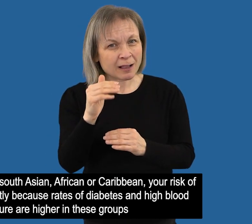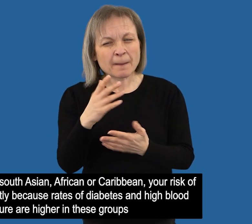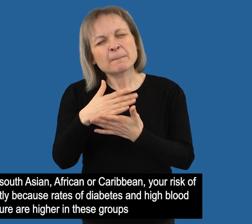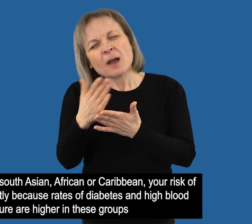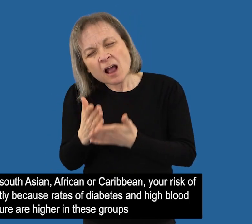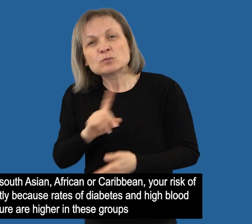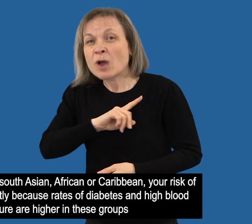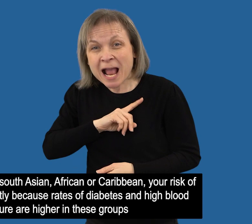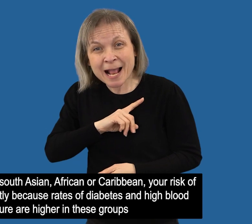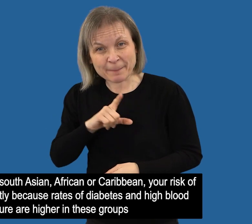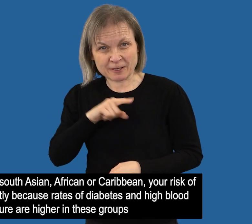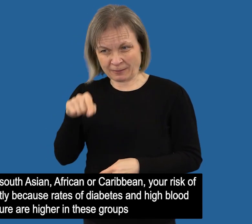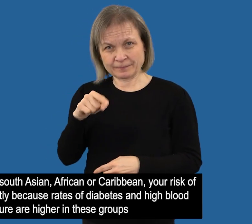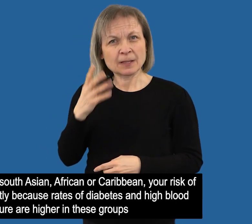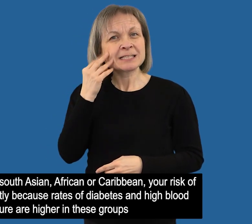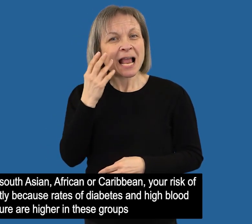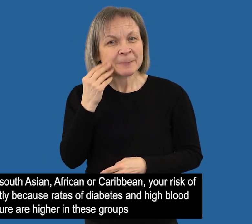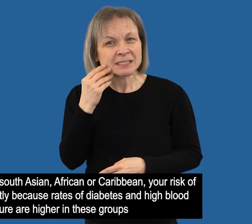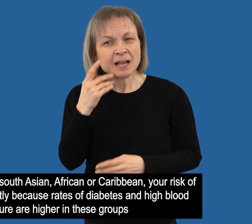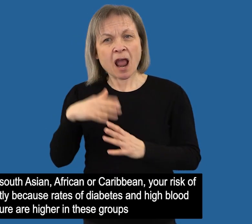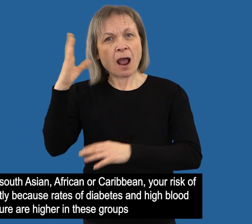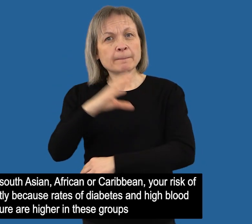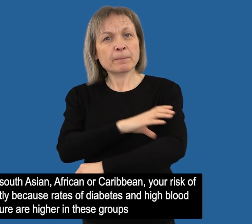of diabetes and high blood pressure are higher in these groups.